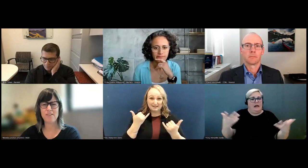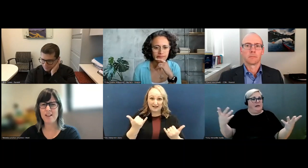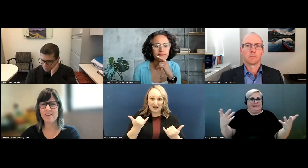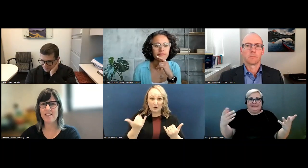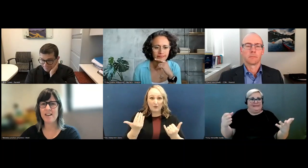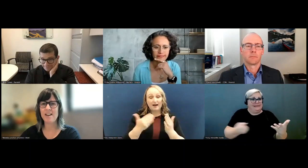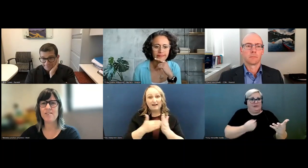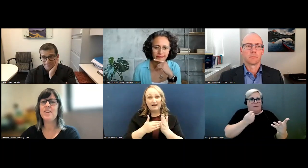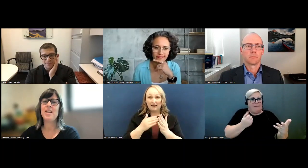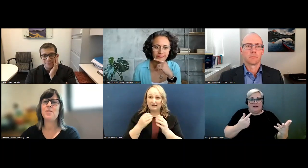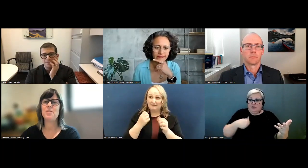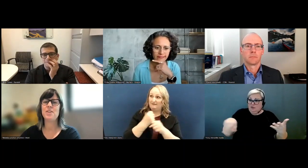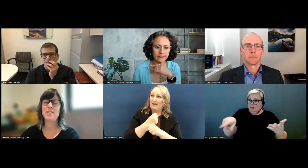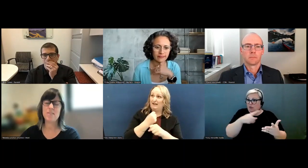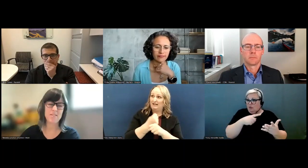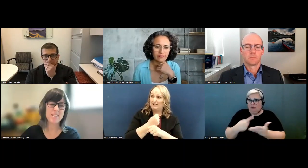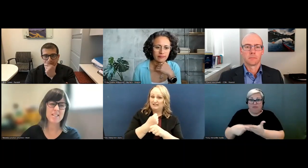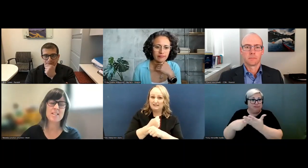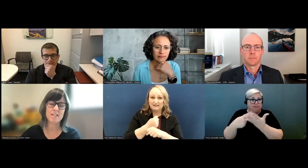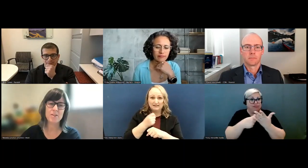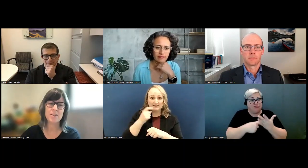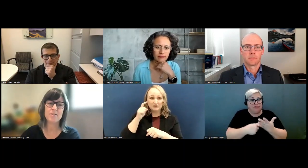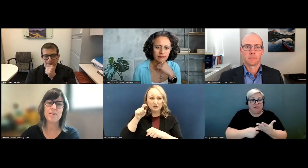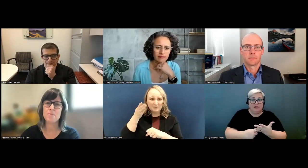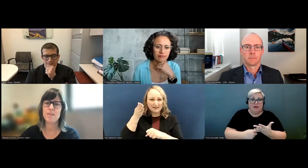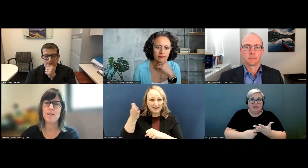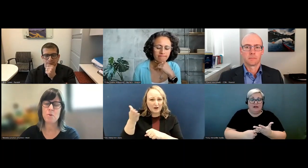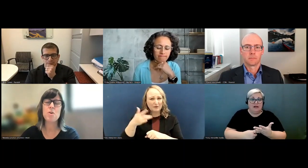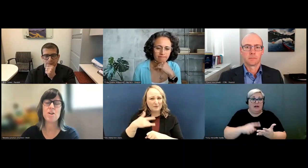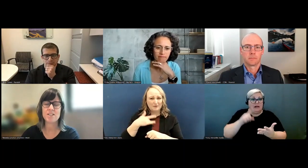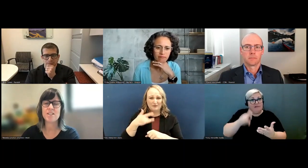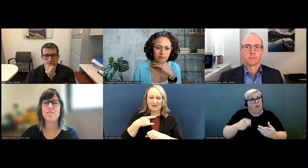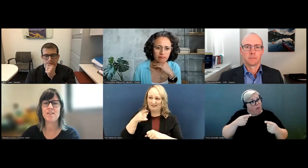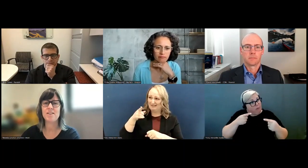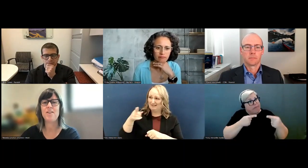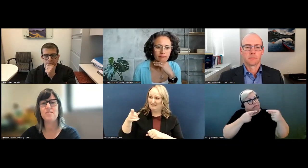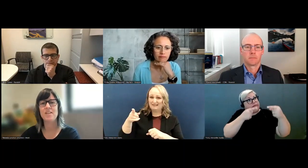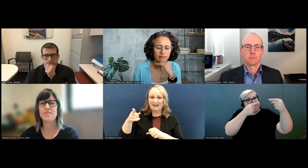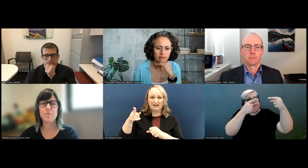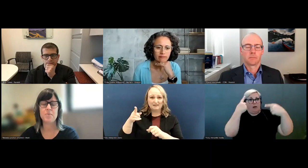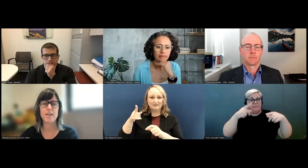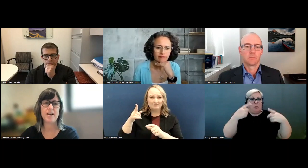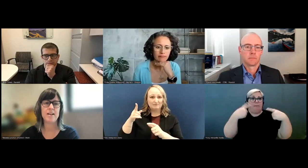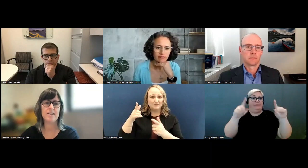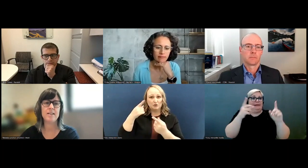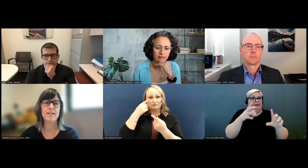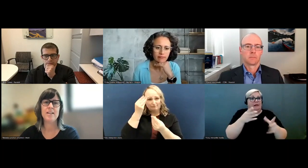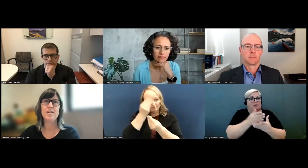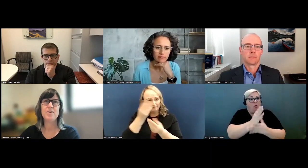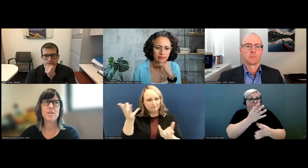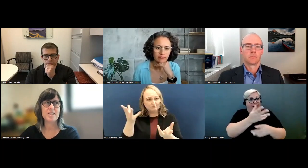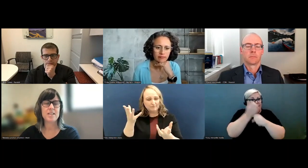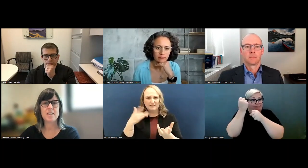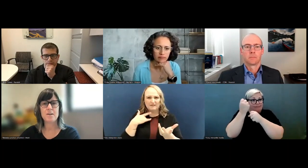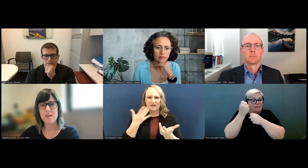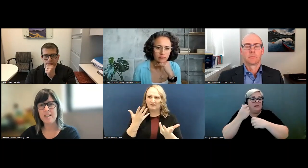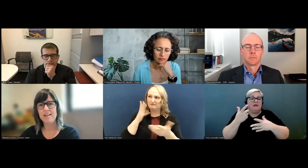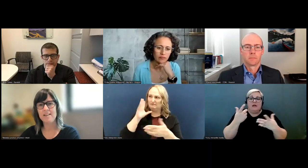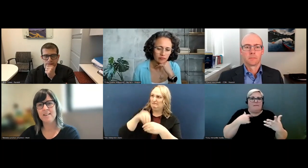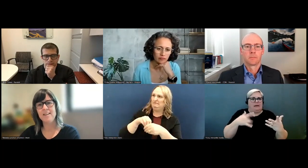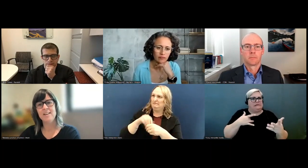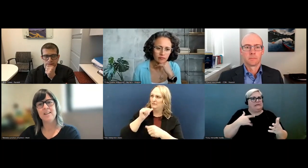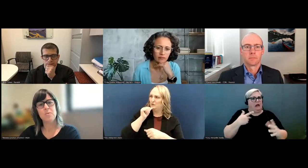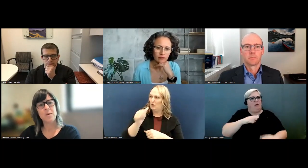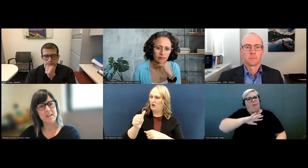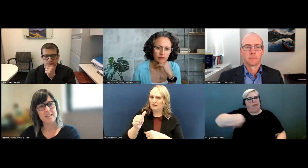fight for that right now, and we were excluded, all of us, from the recent